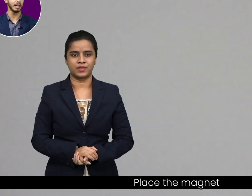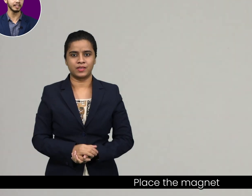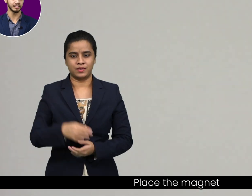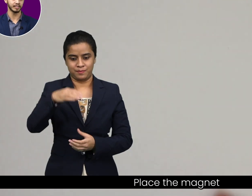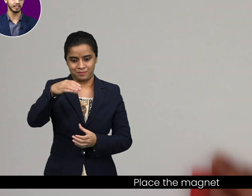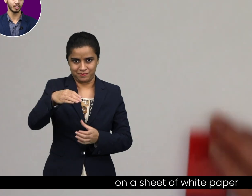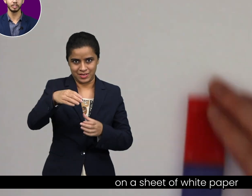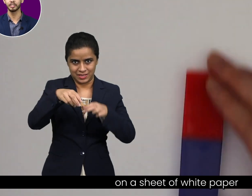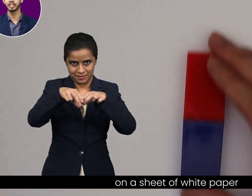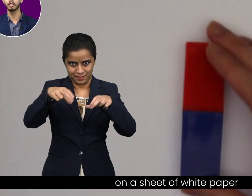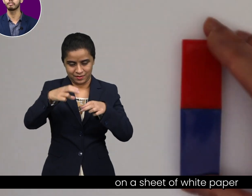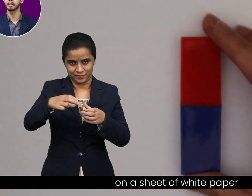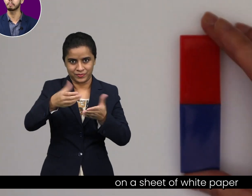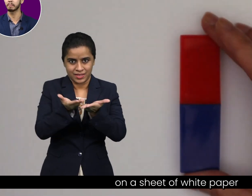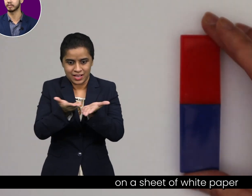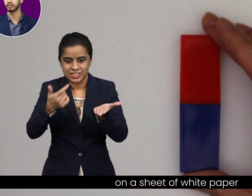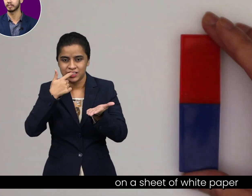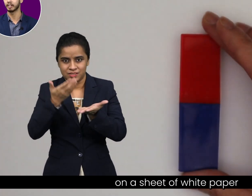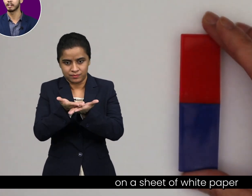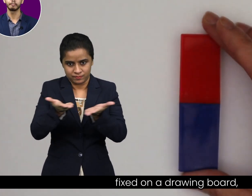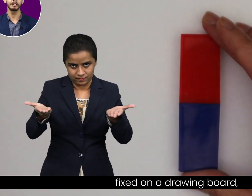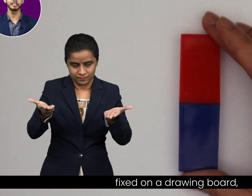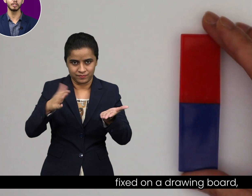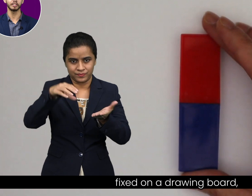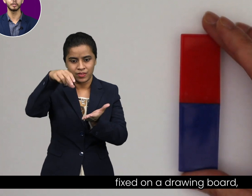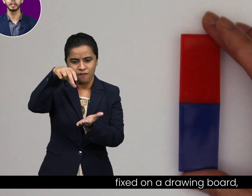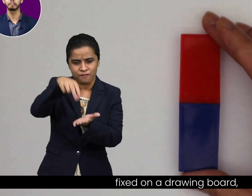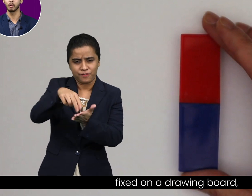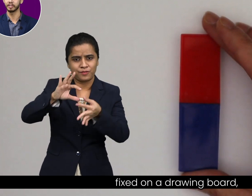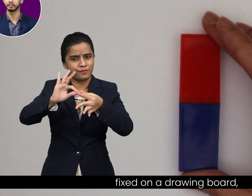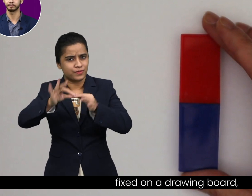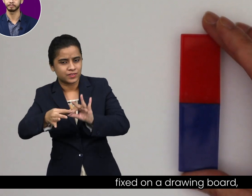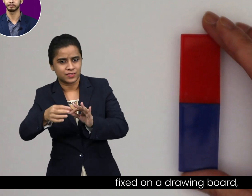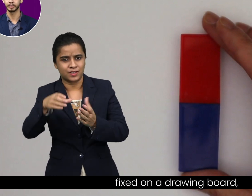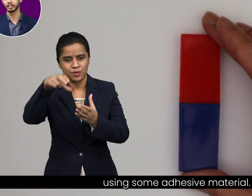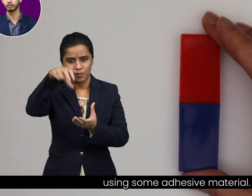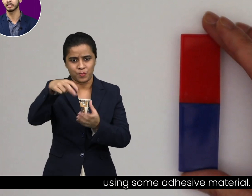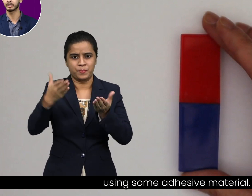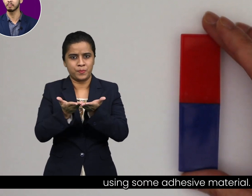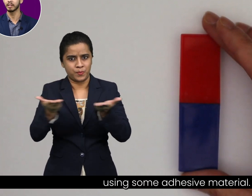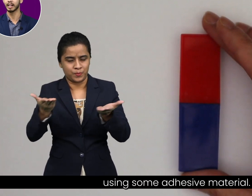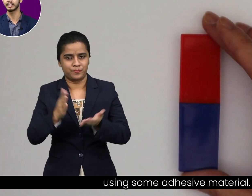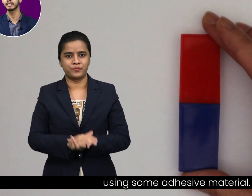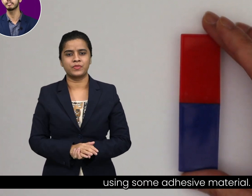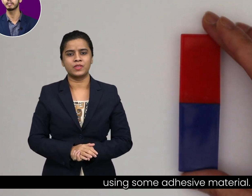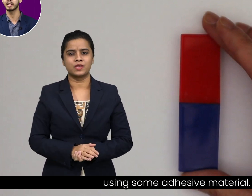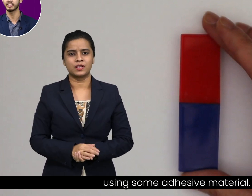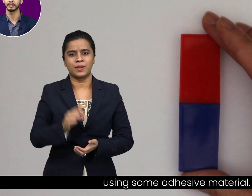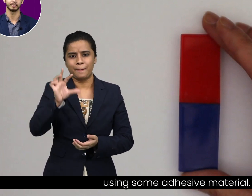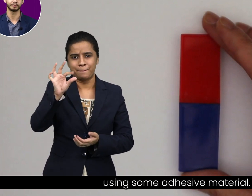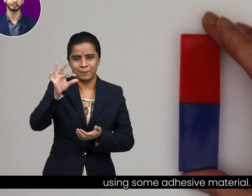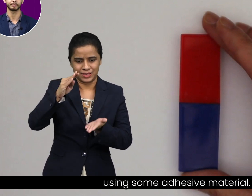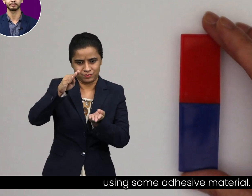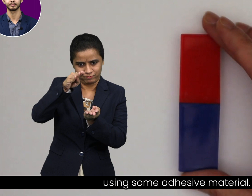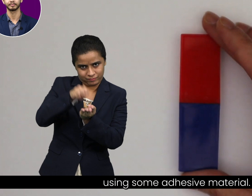Place the magnet on a sheet of white paper fixed on a drawing board using some adhesive